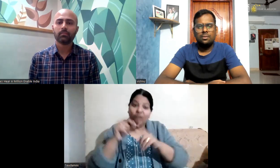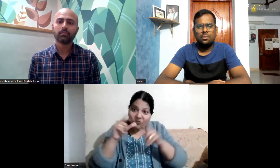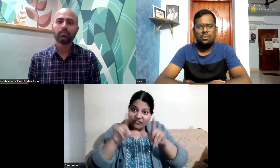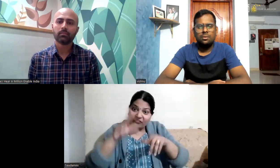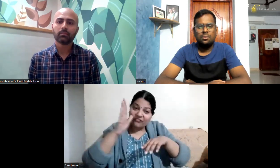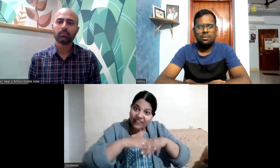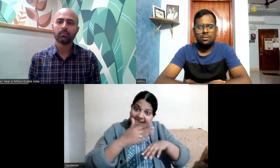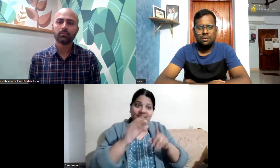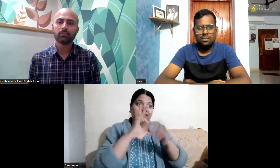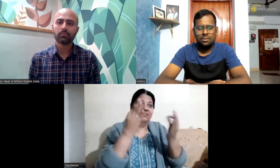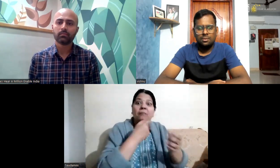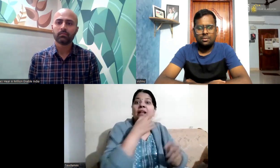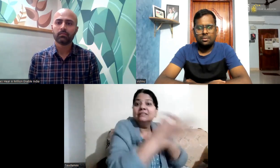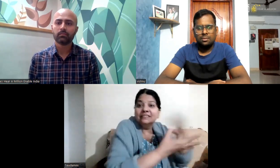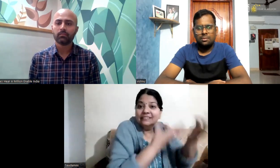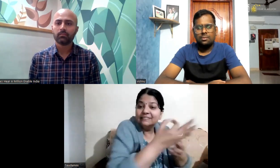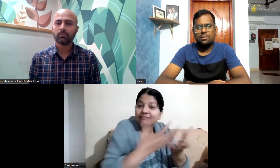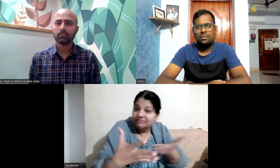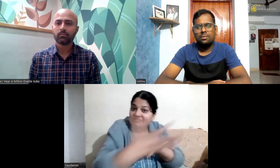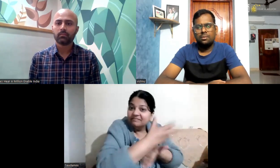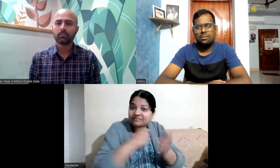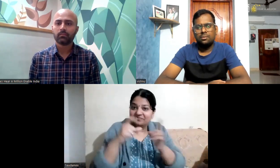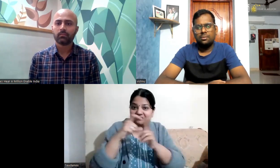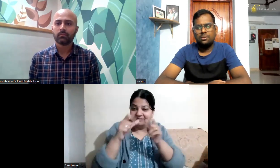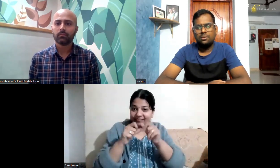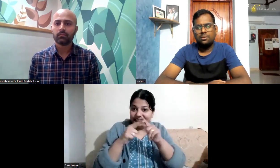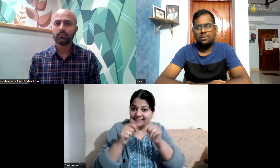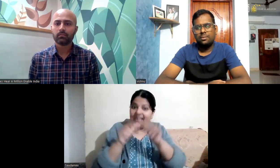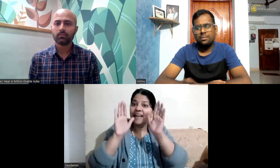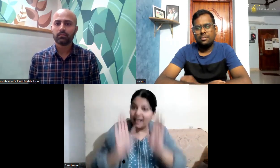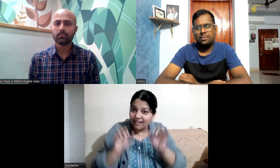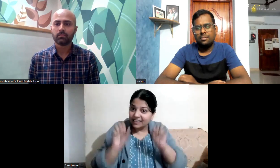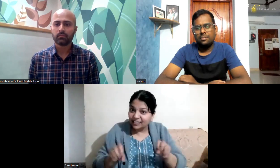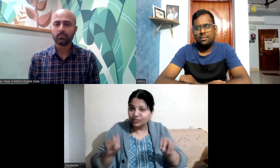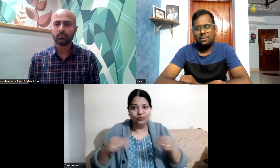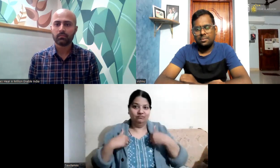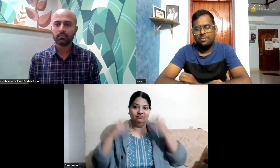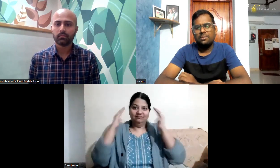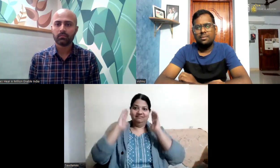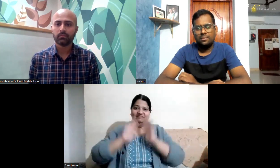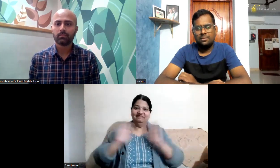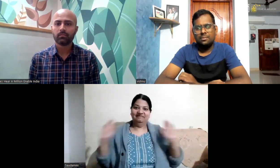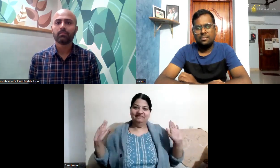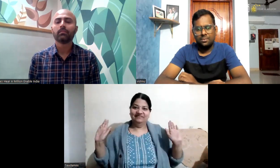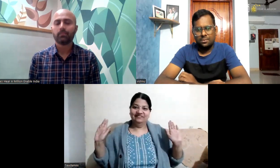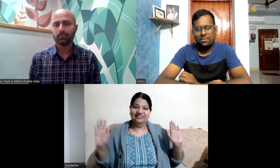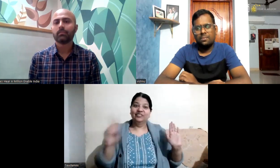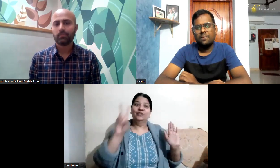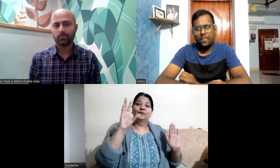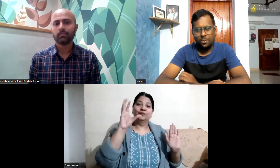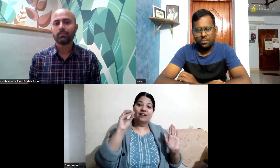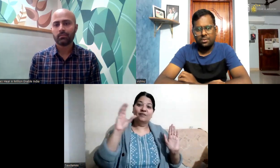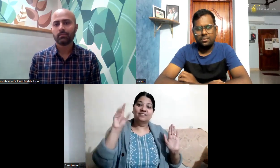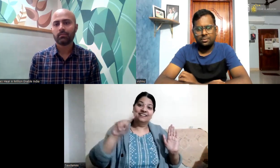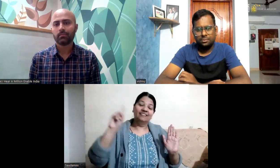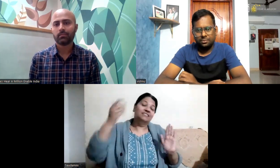mentioned that, if they found and they have been, so they have got the survey, they have asked the family